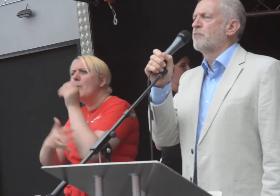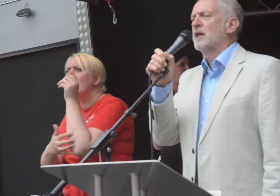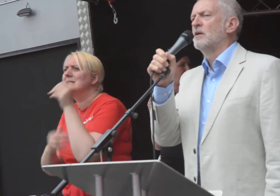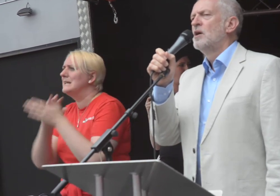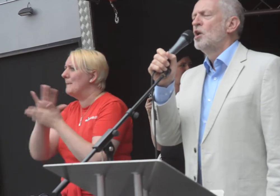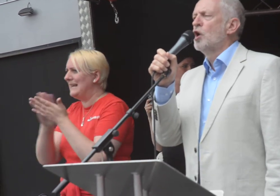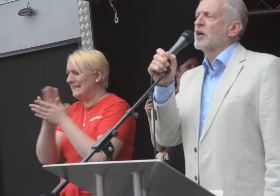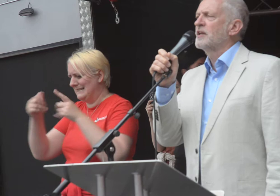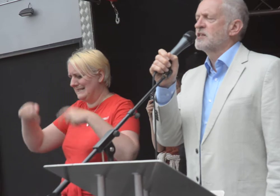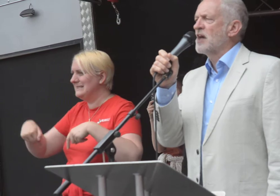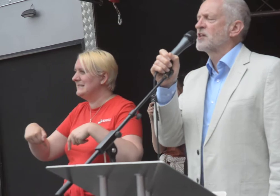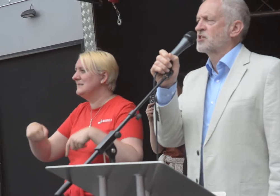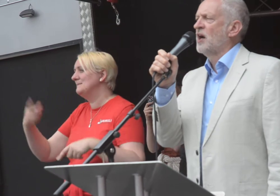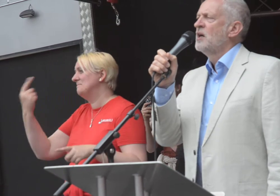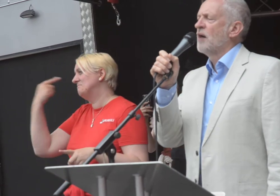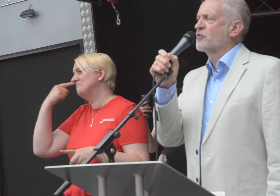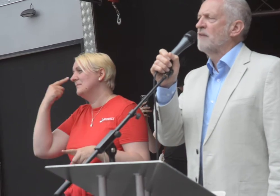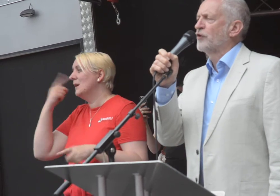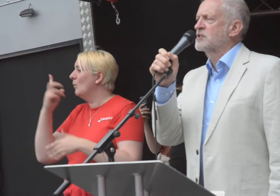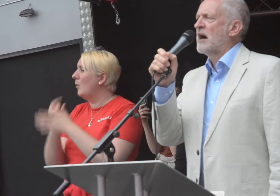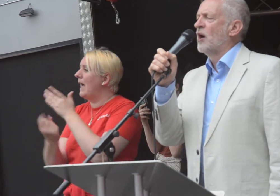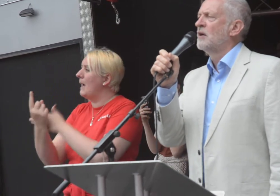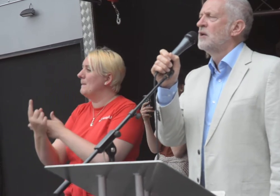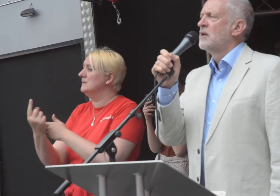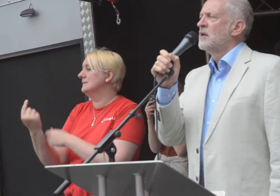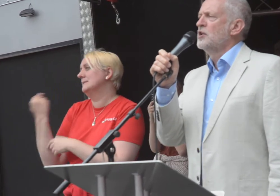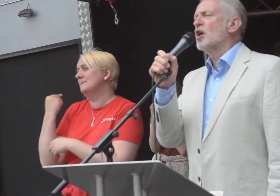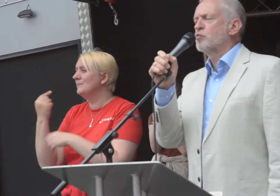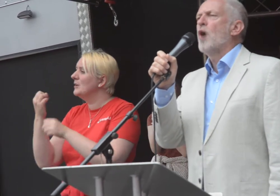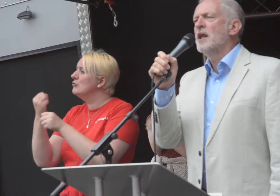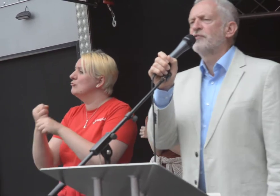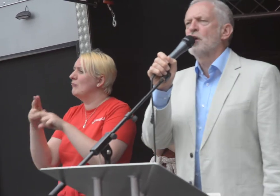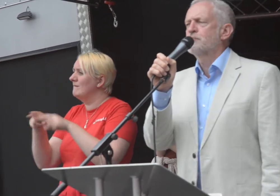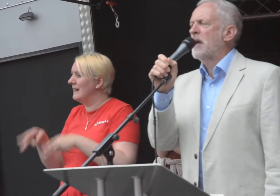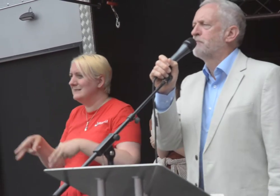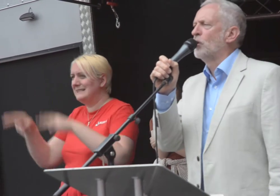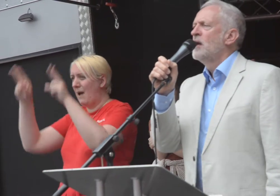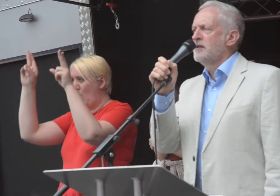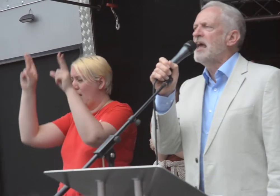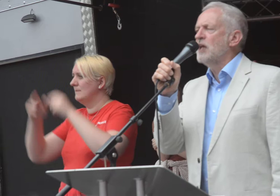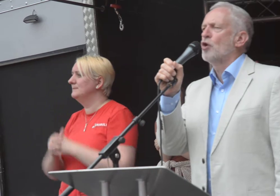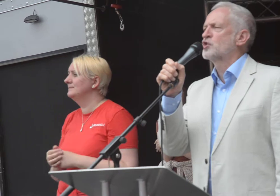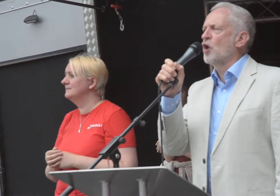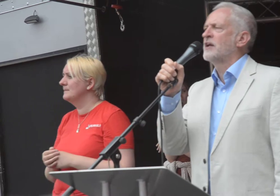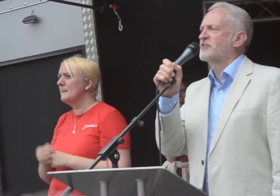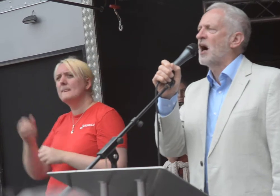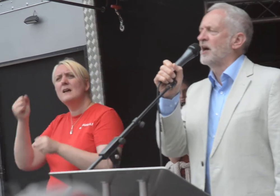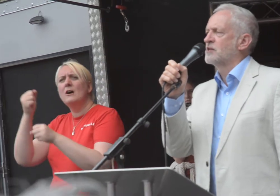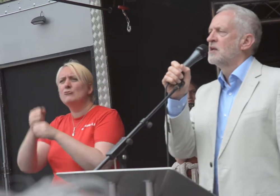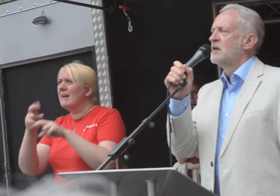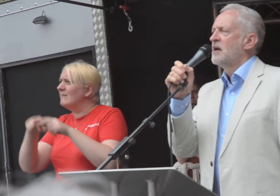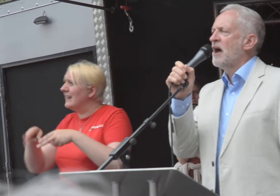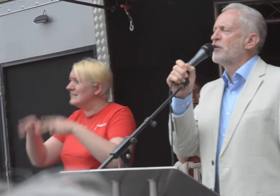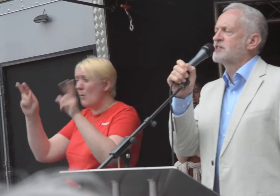in Britain, look at the disaster of Grenfell Tower. Not one of those people need or should have